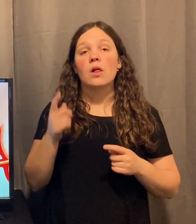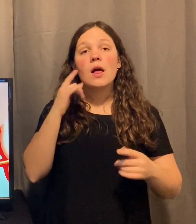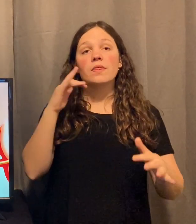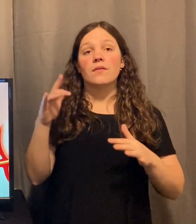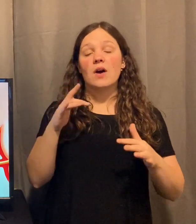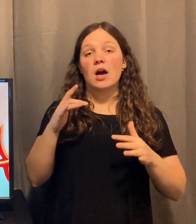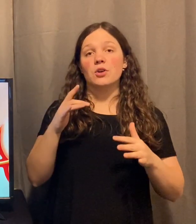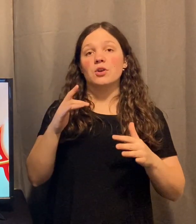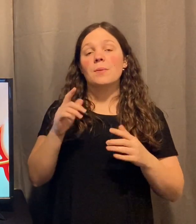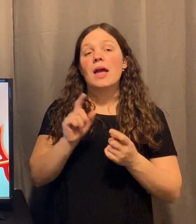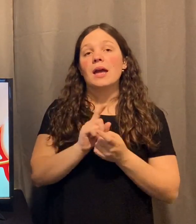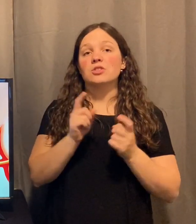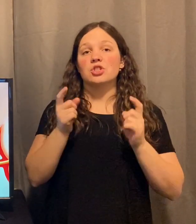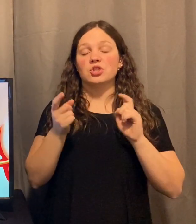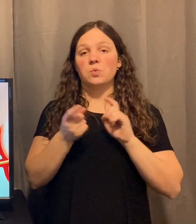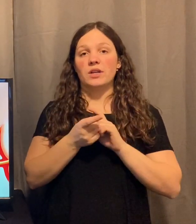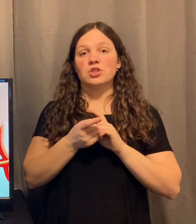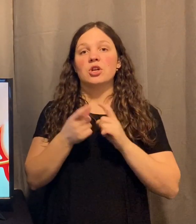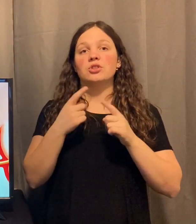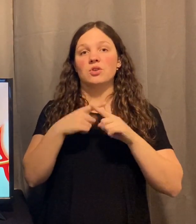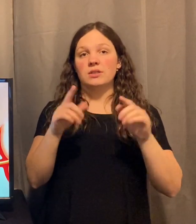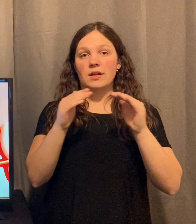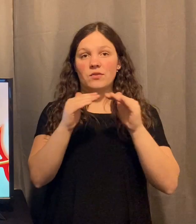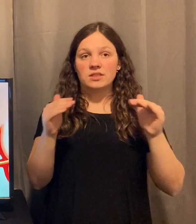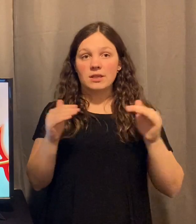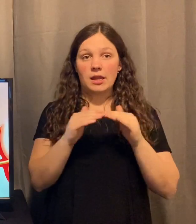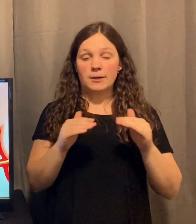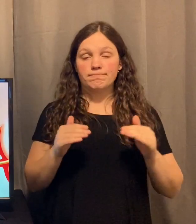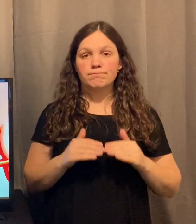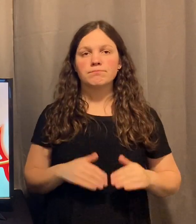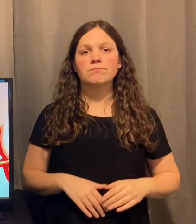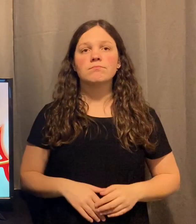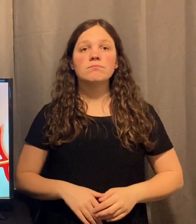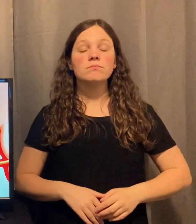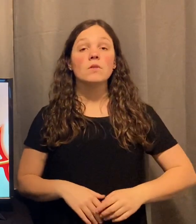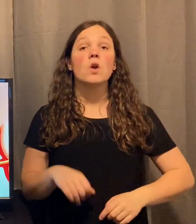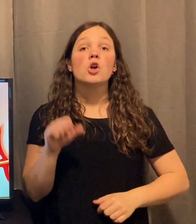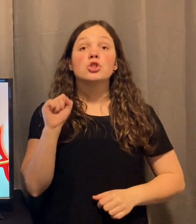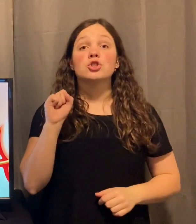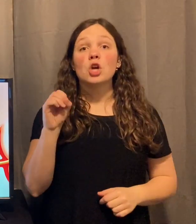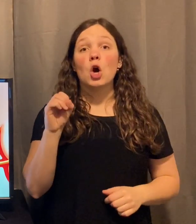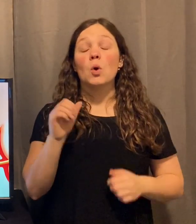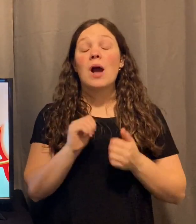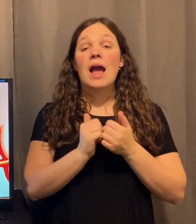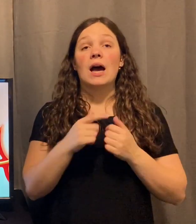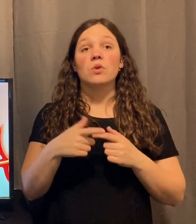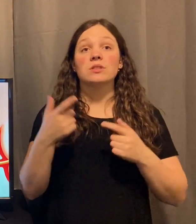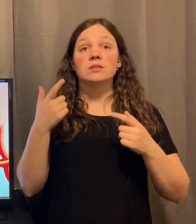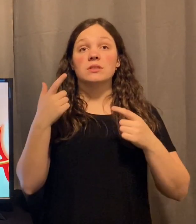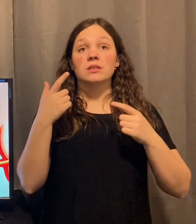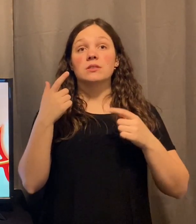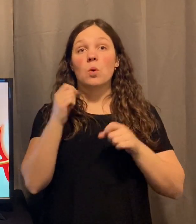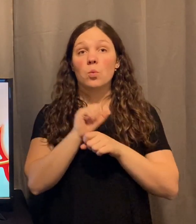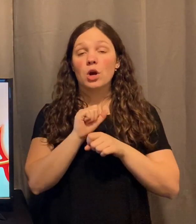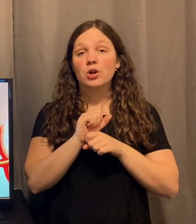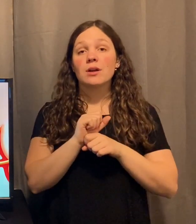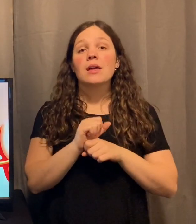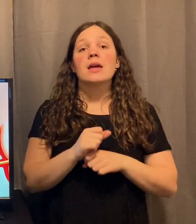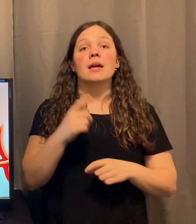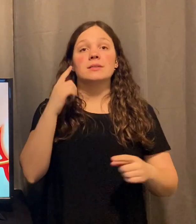the volume and to switch to a different setting. So how does this work? Is that